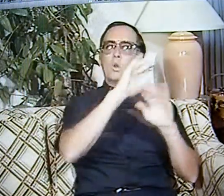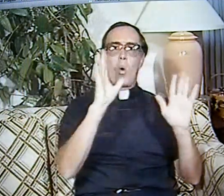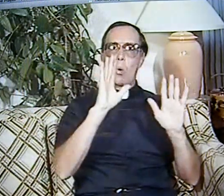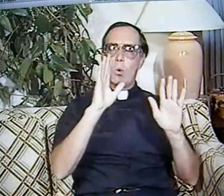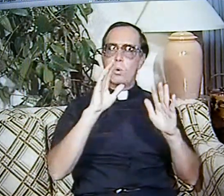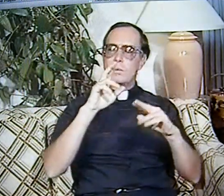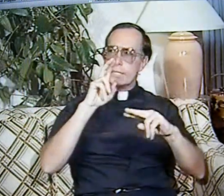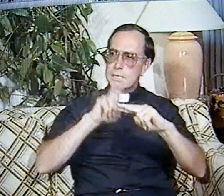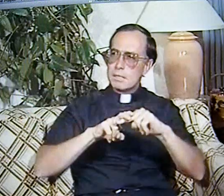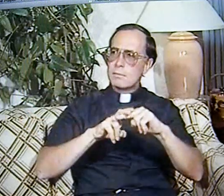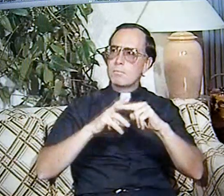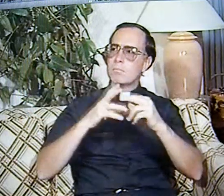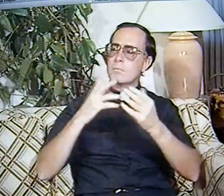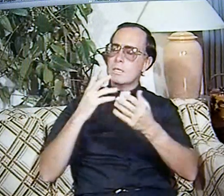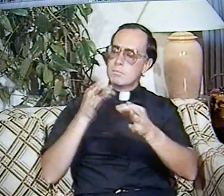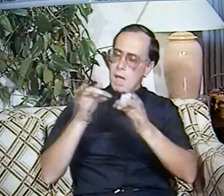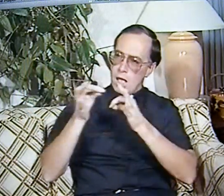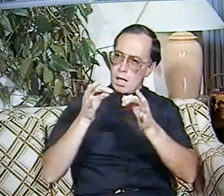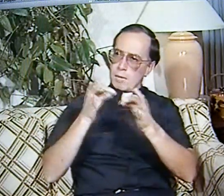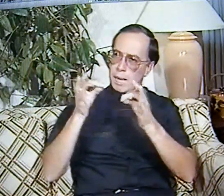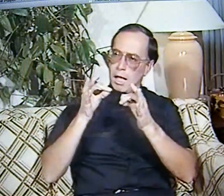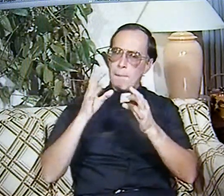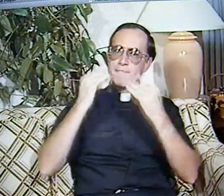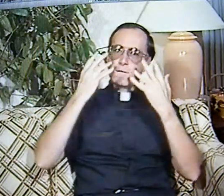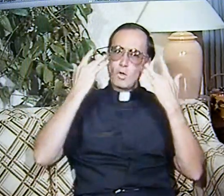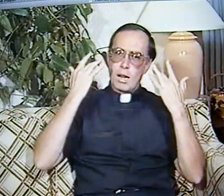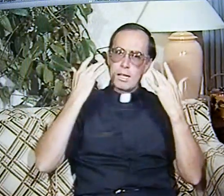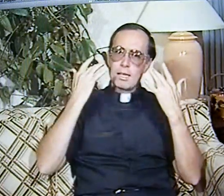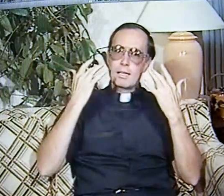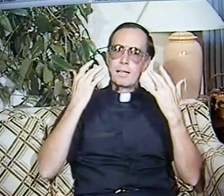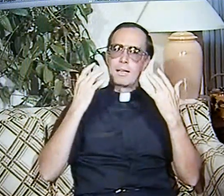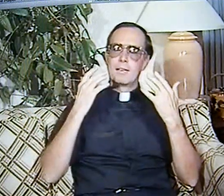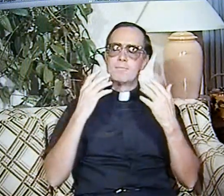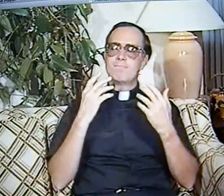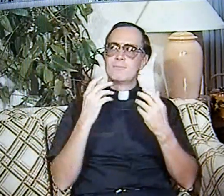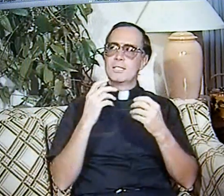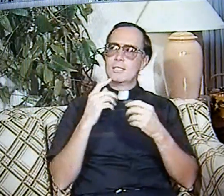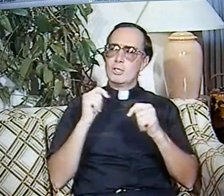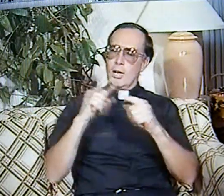right away. They wouldn't even give us a chance. So I continued trying to explain.